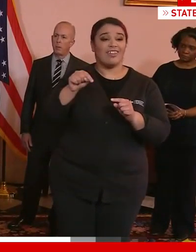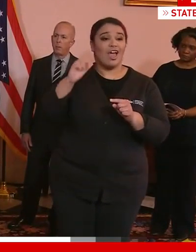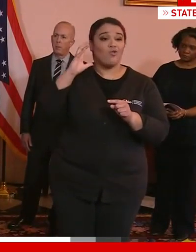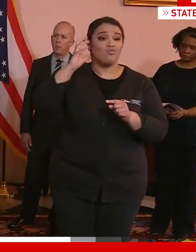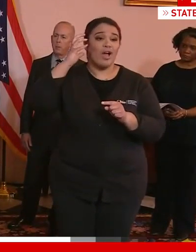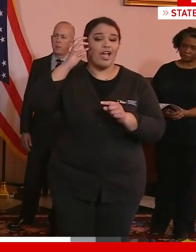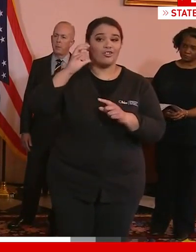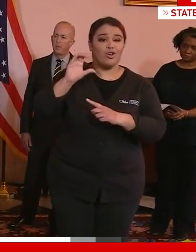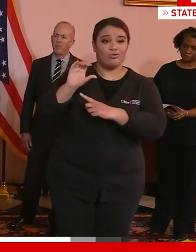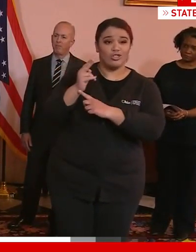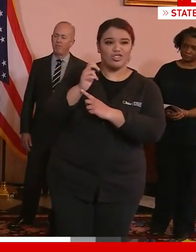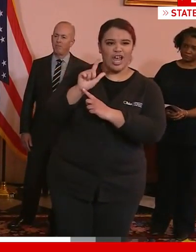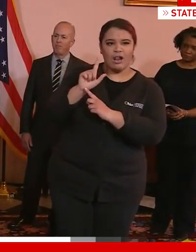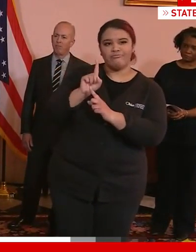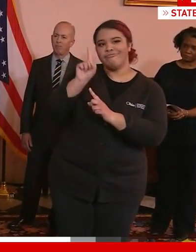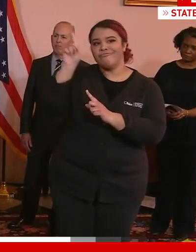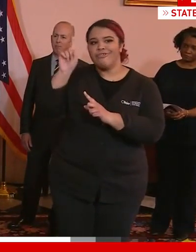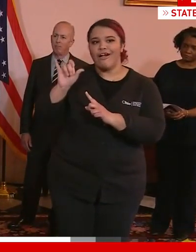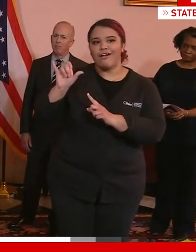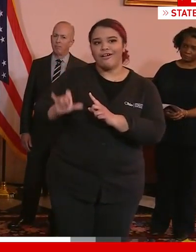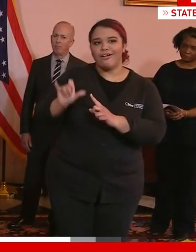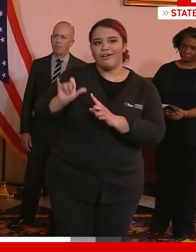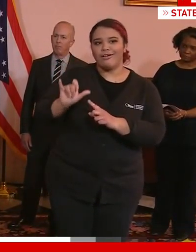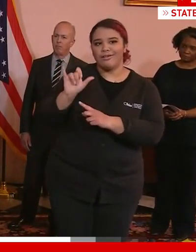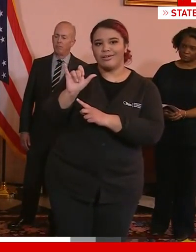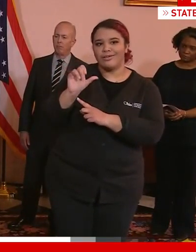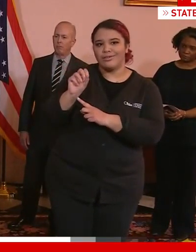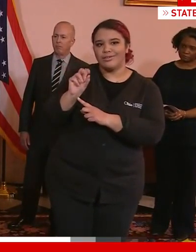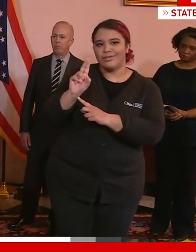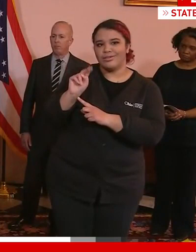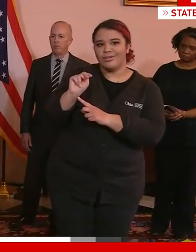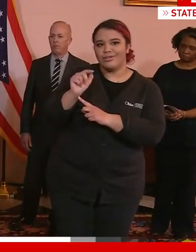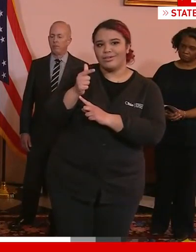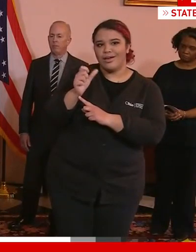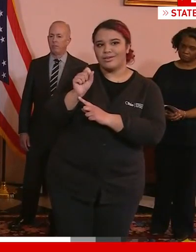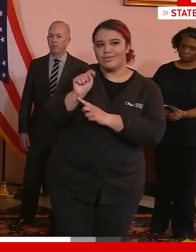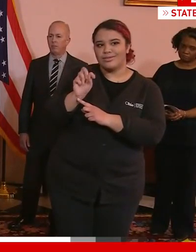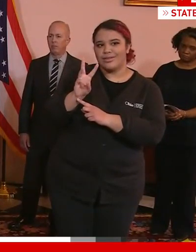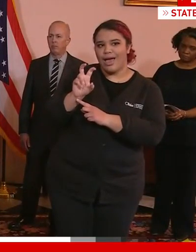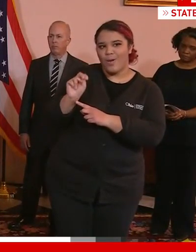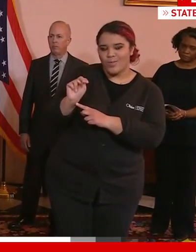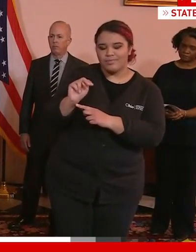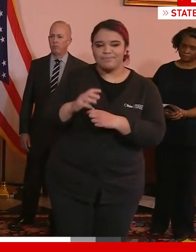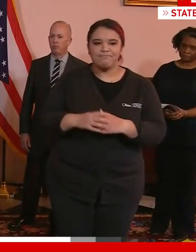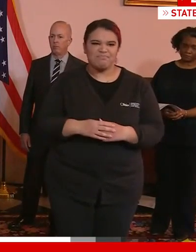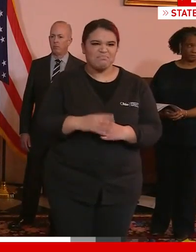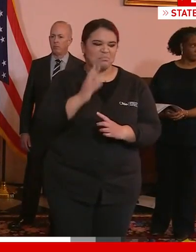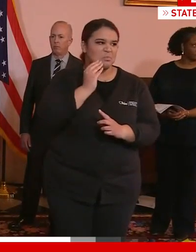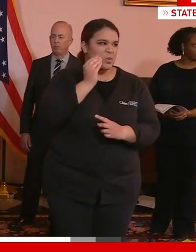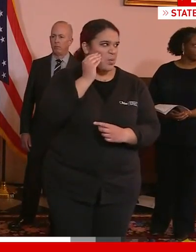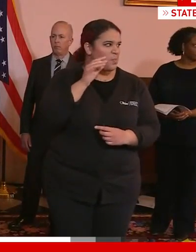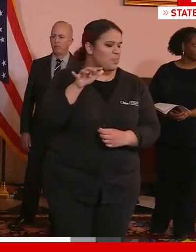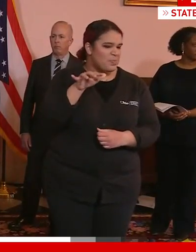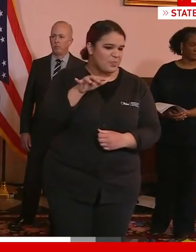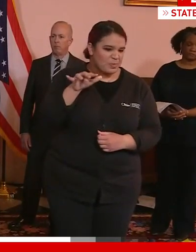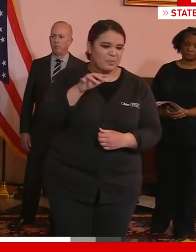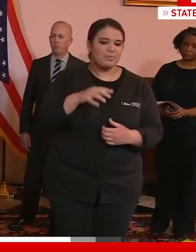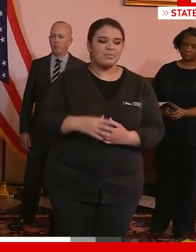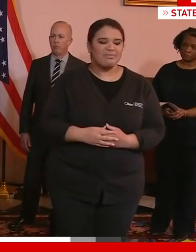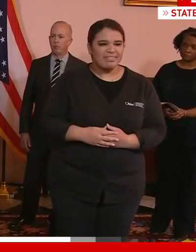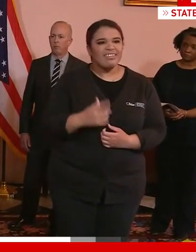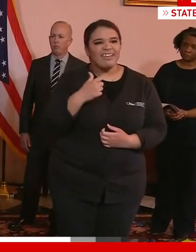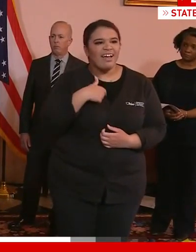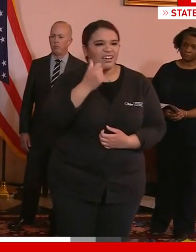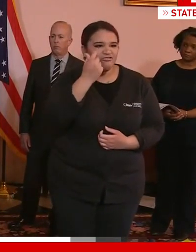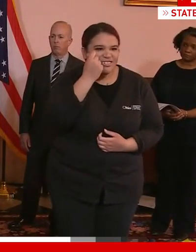do we get here. I know this is so much for everyone to be taking in, and I'm going to go back through the history of this